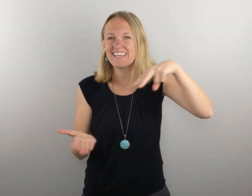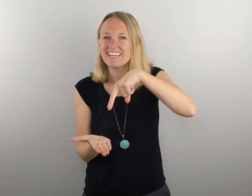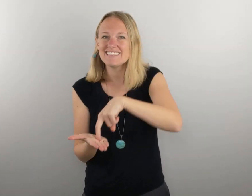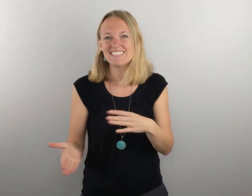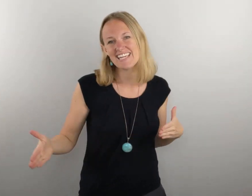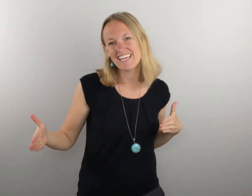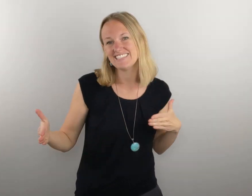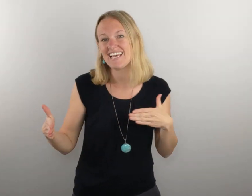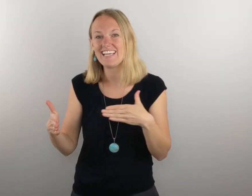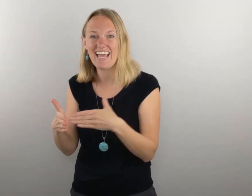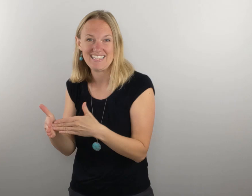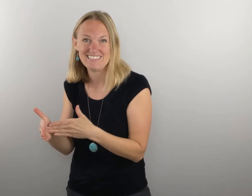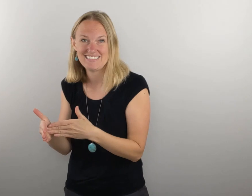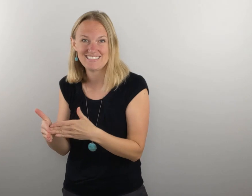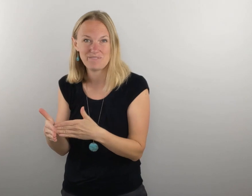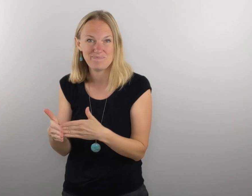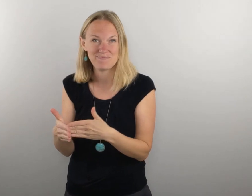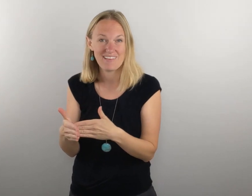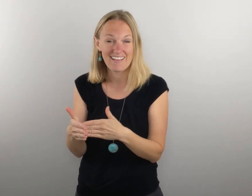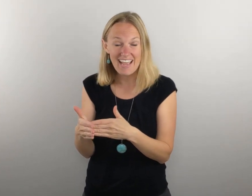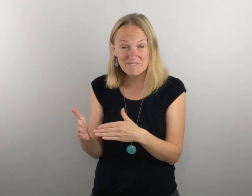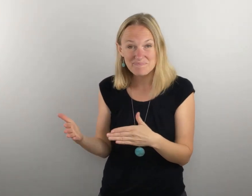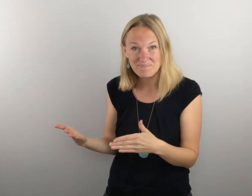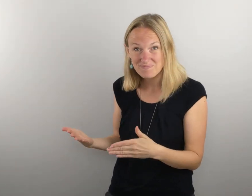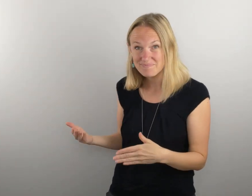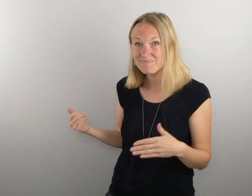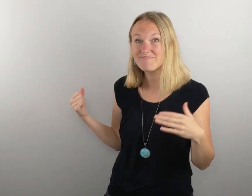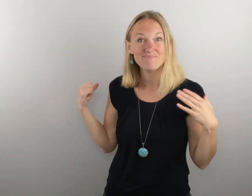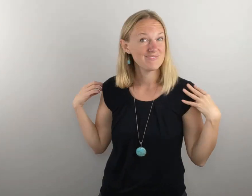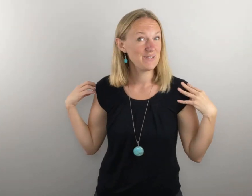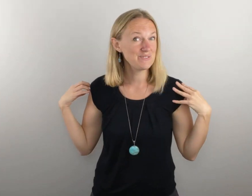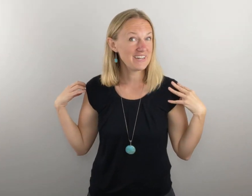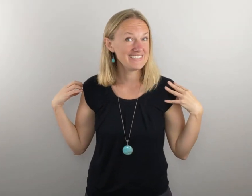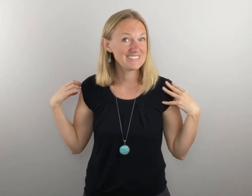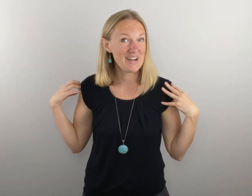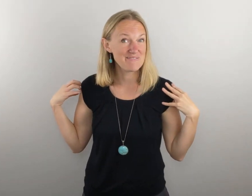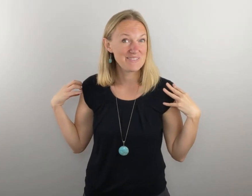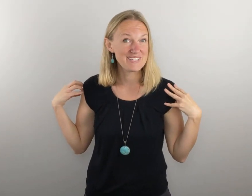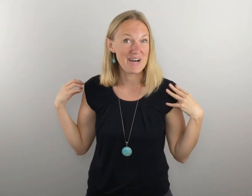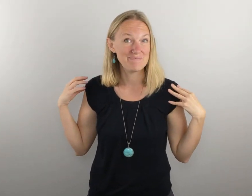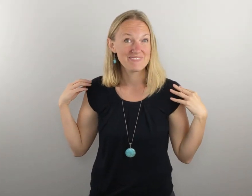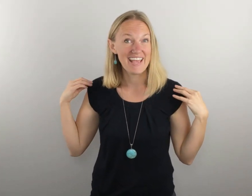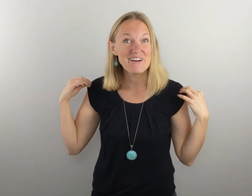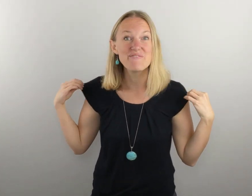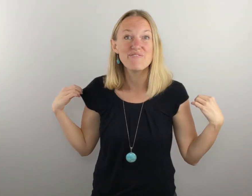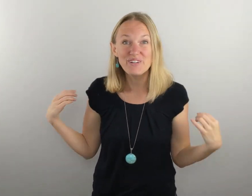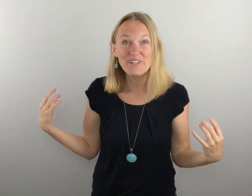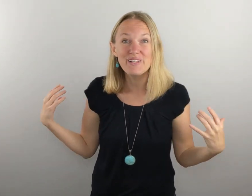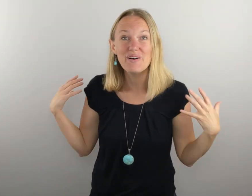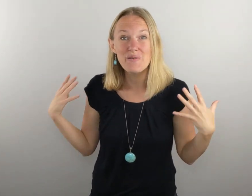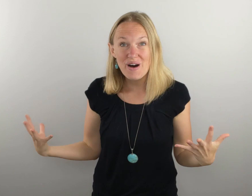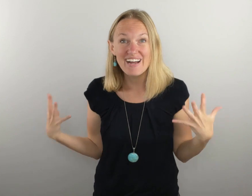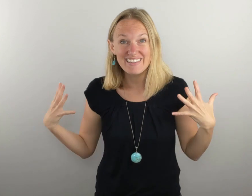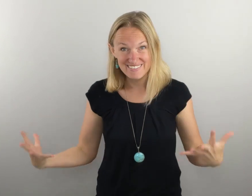can stand against. Okay? Who's ready to try it from the top? Okay, a full walk